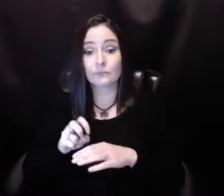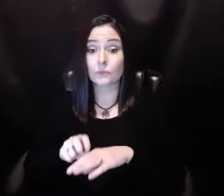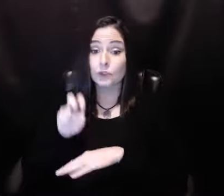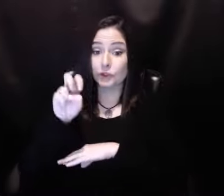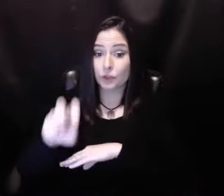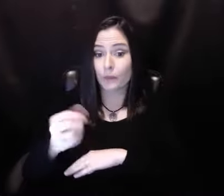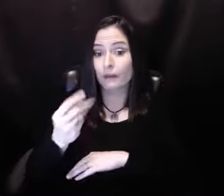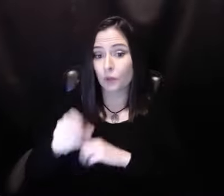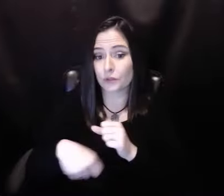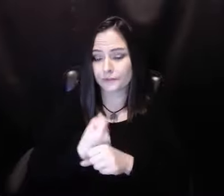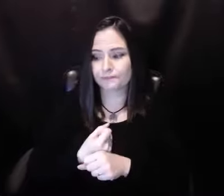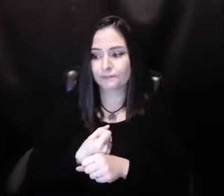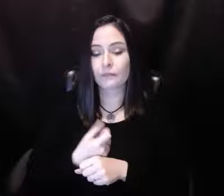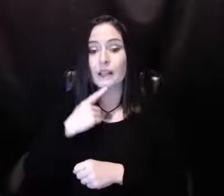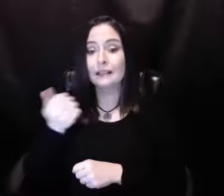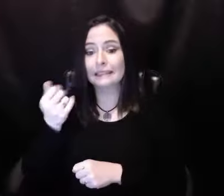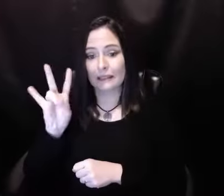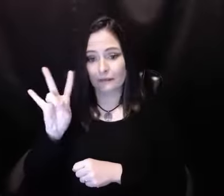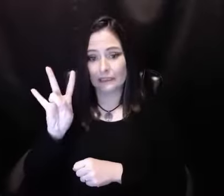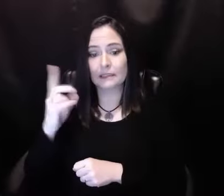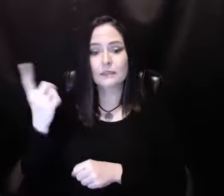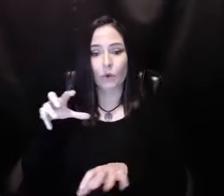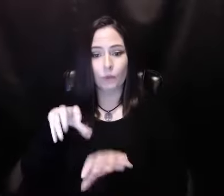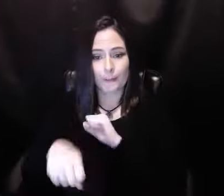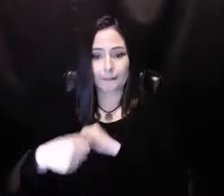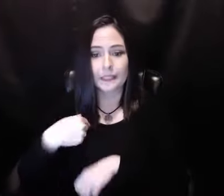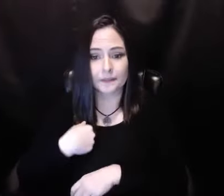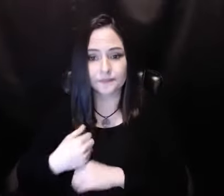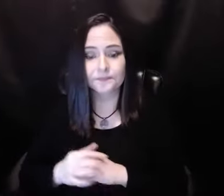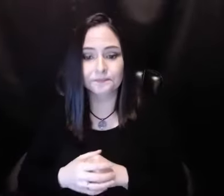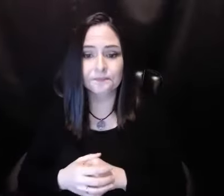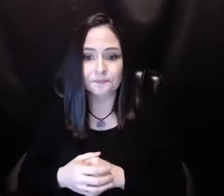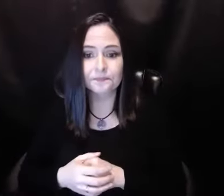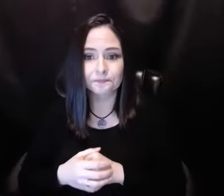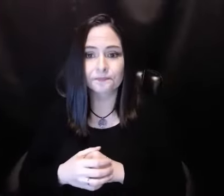if I move ahead a couple of years, at 17 I got raped by somebody.